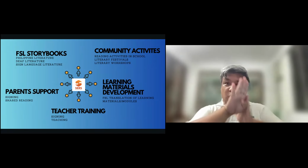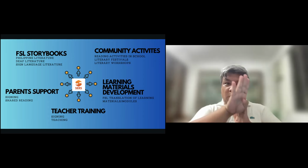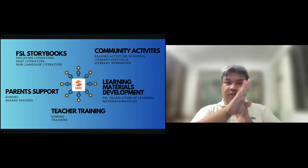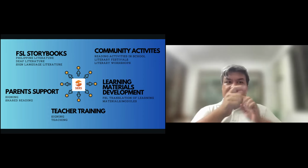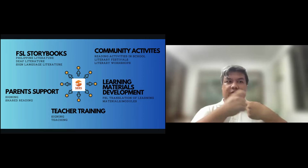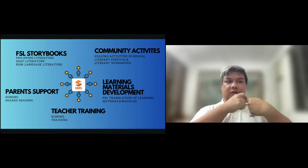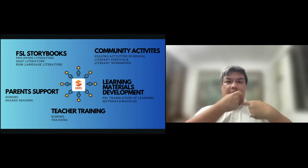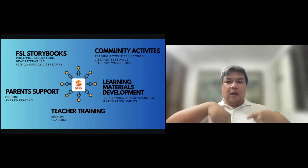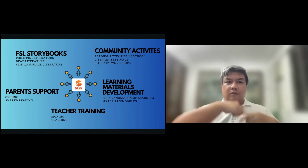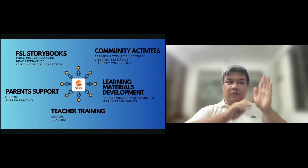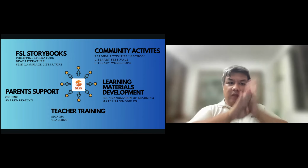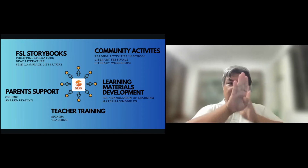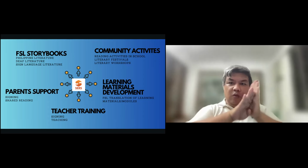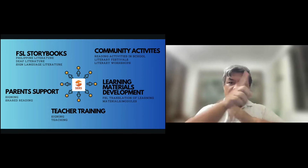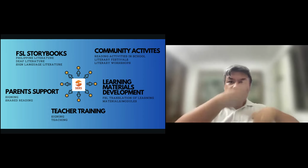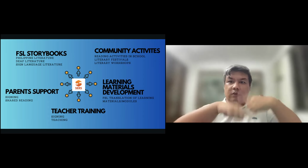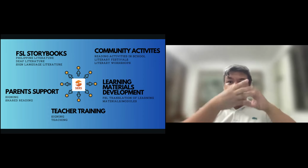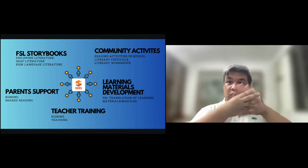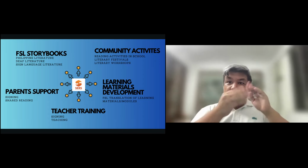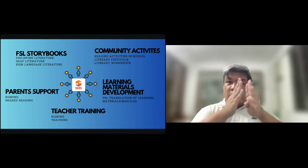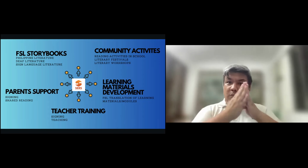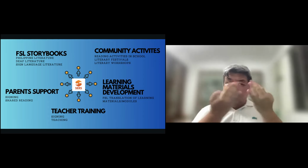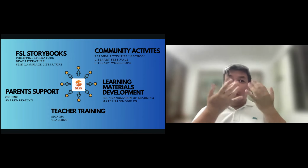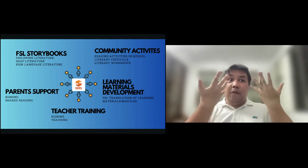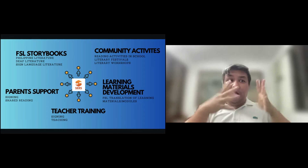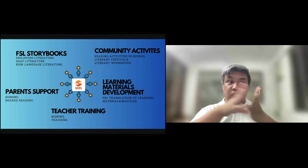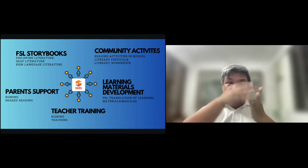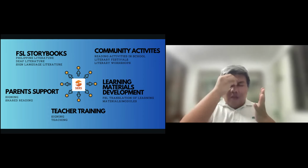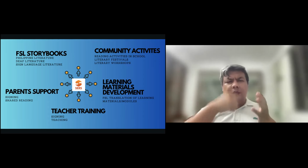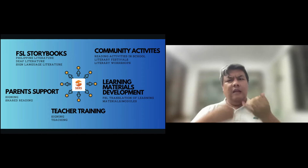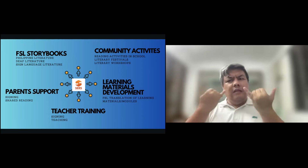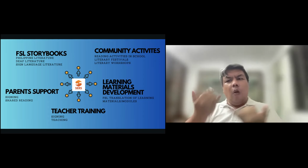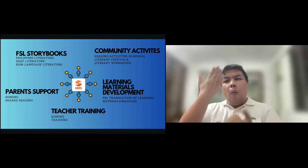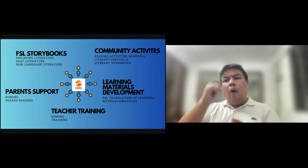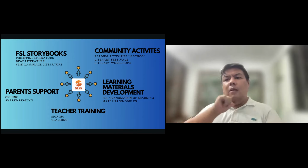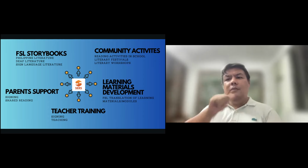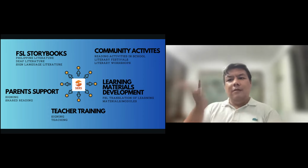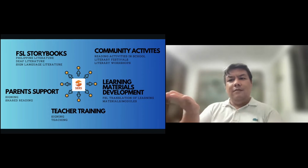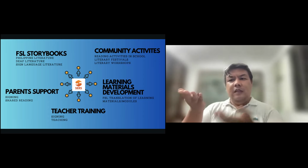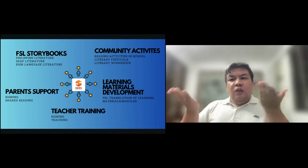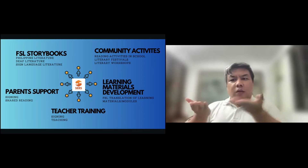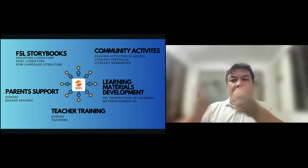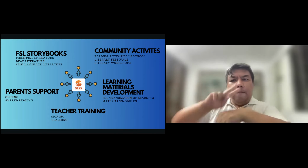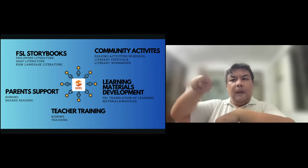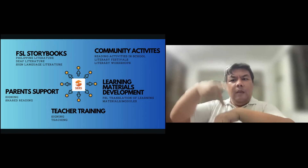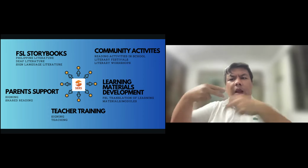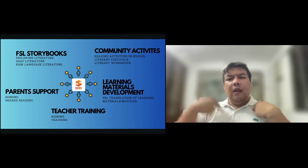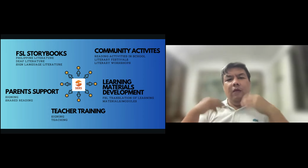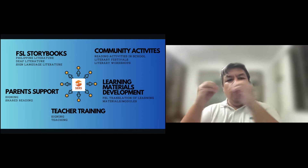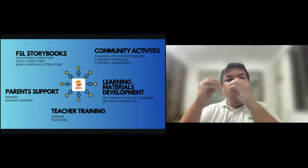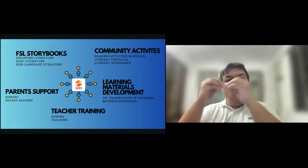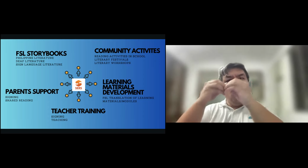learning what we learned from the developing of the stories books and stories. Now we would like